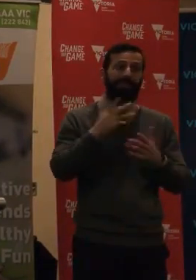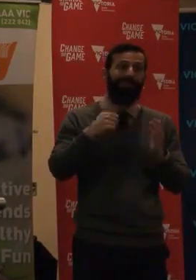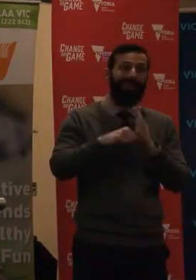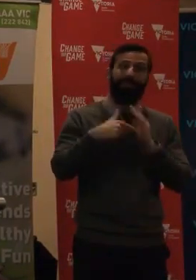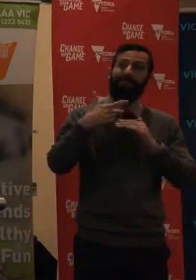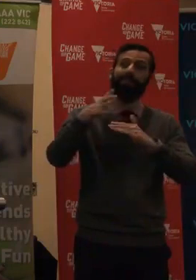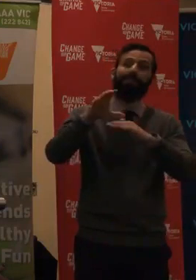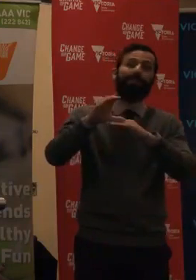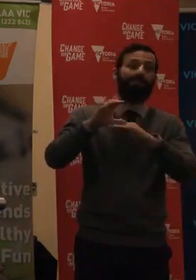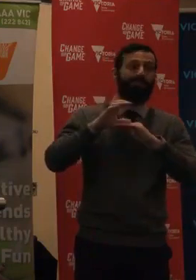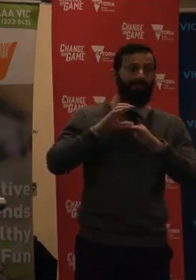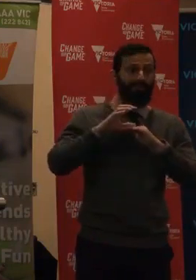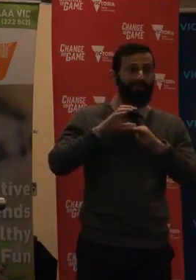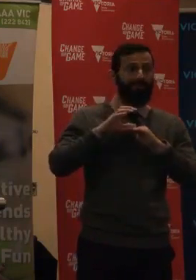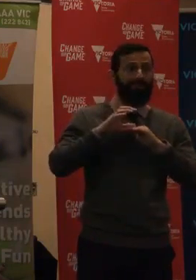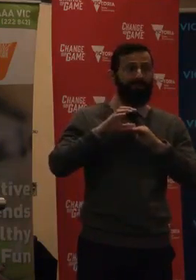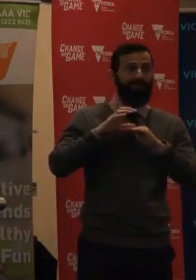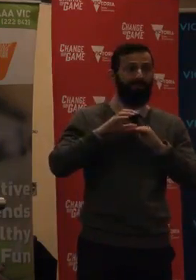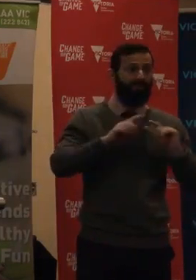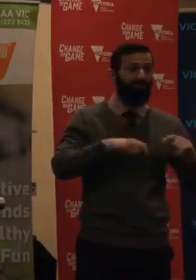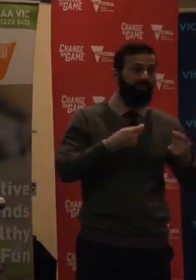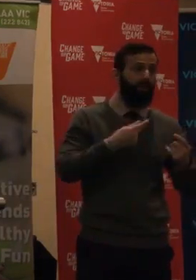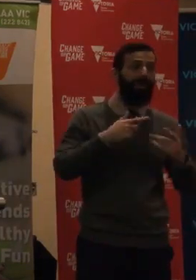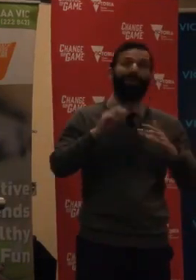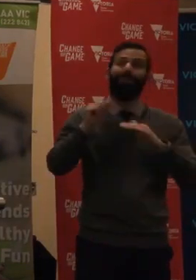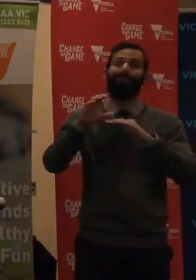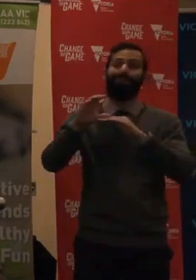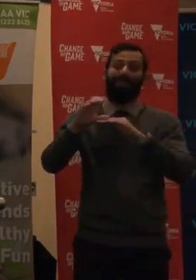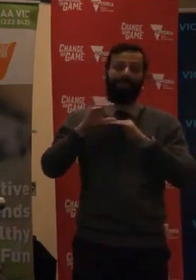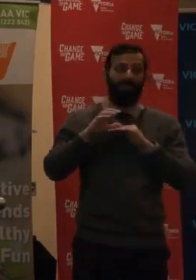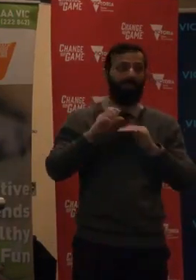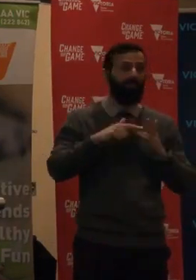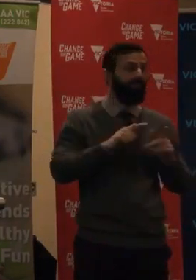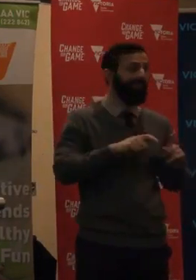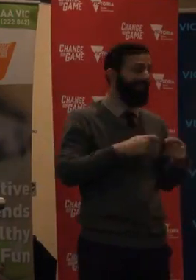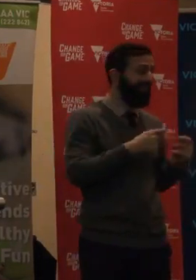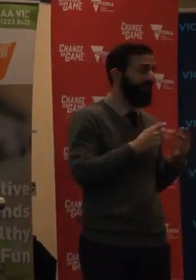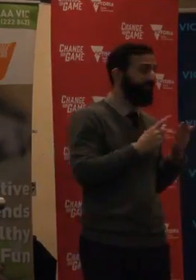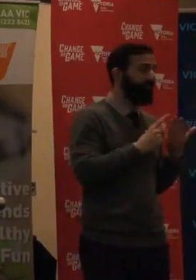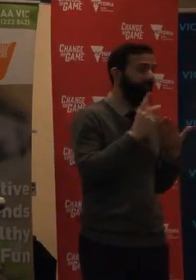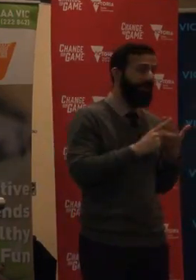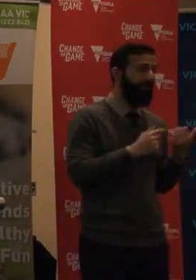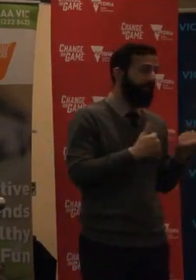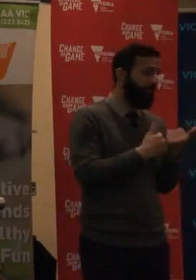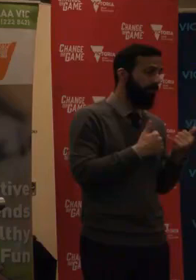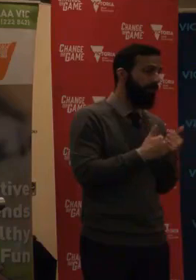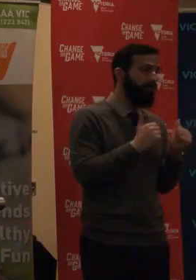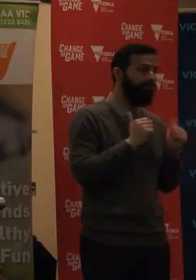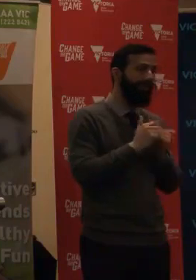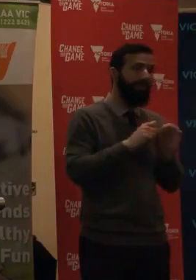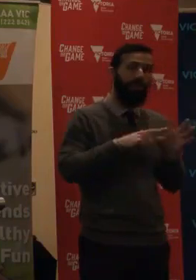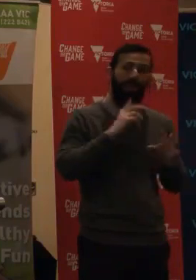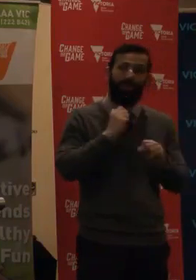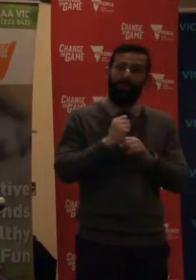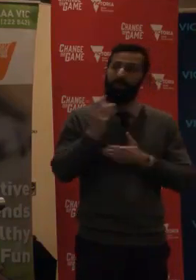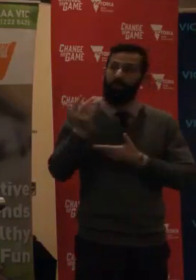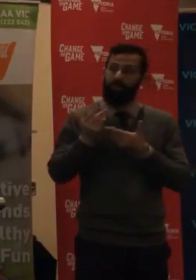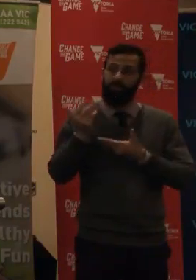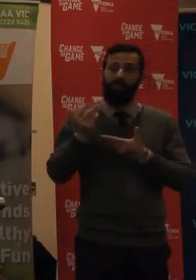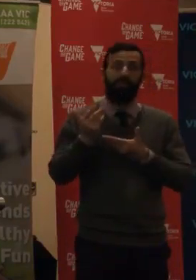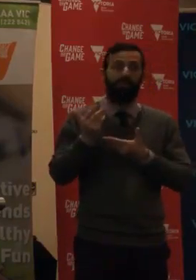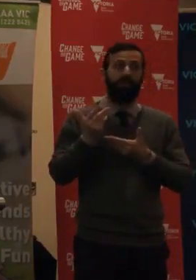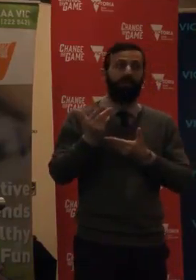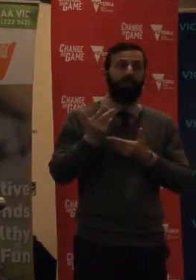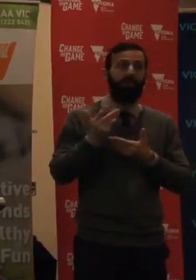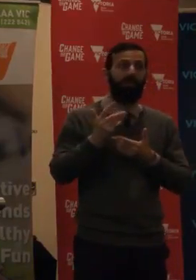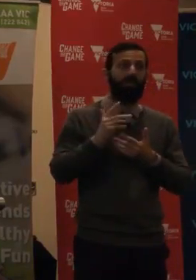funding. You know, providers would go to government to get funding to deliver particular programs of support agreed to by government, and then government would